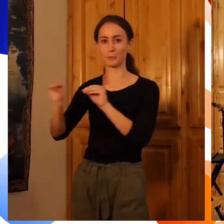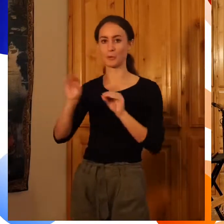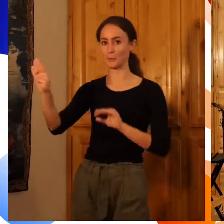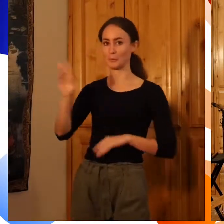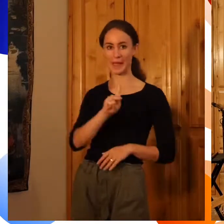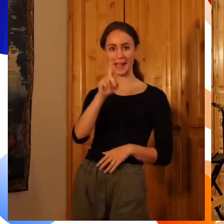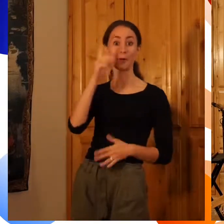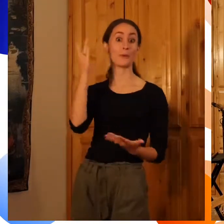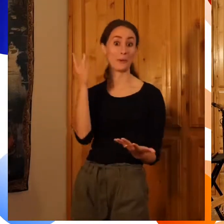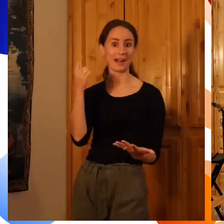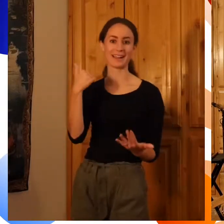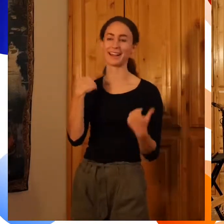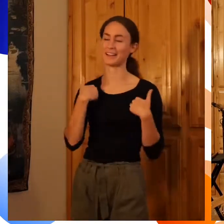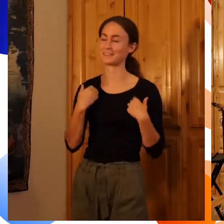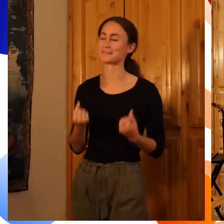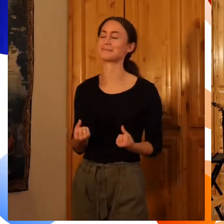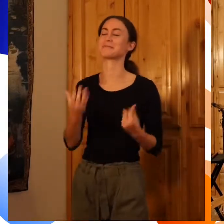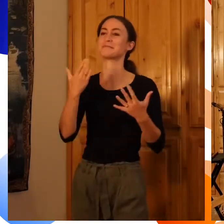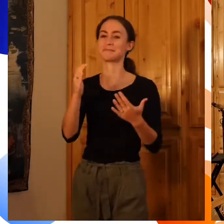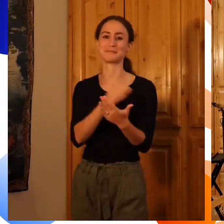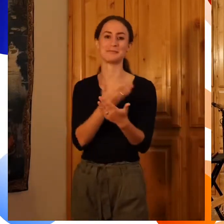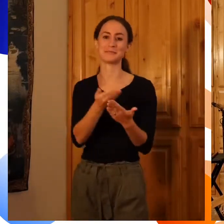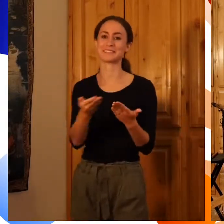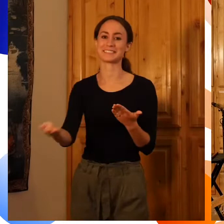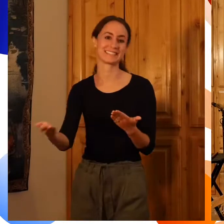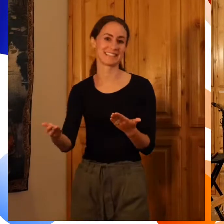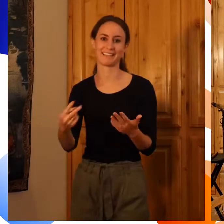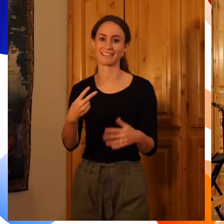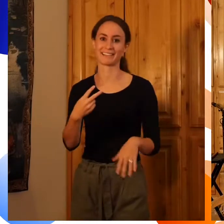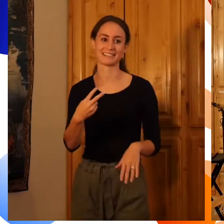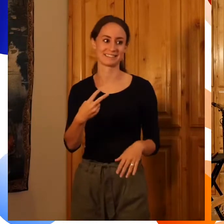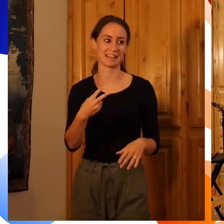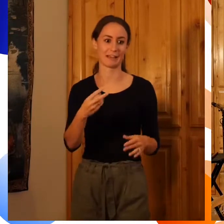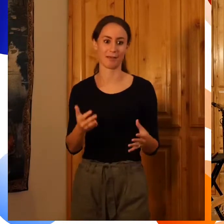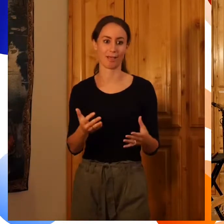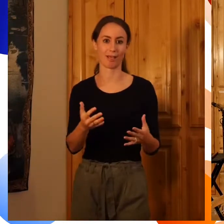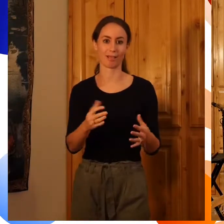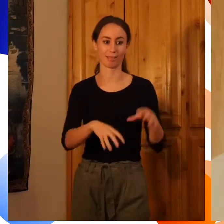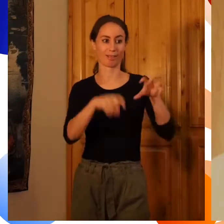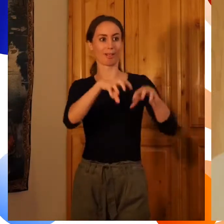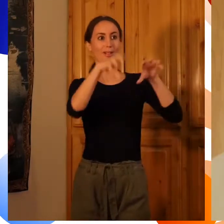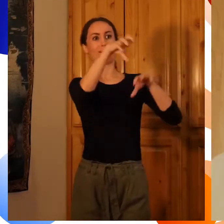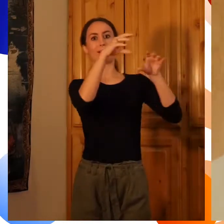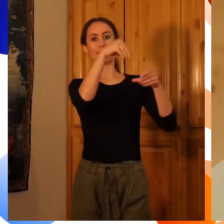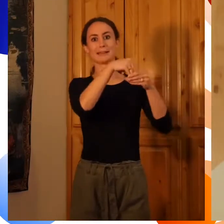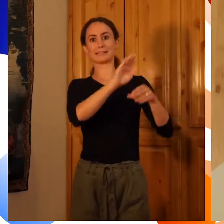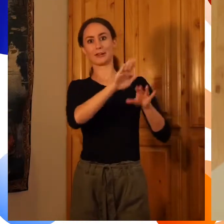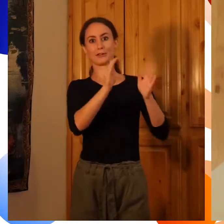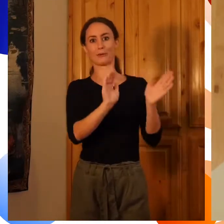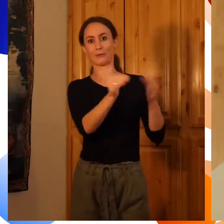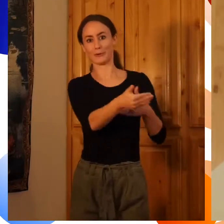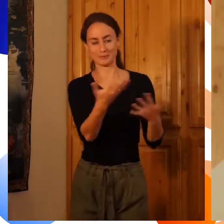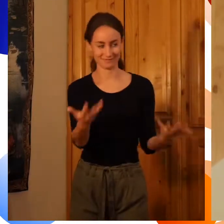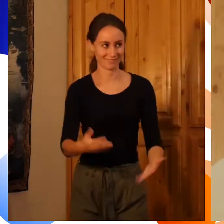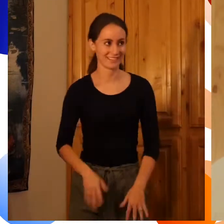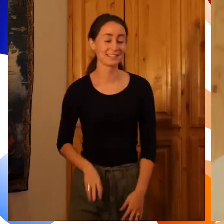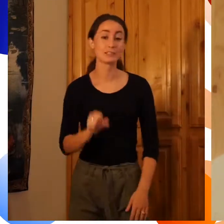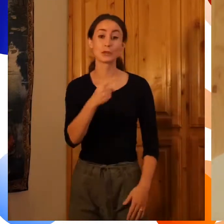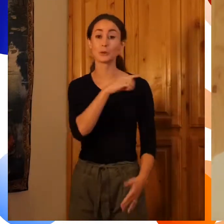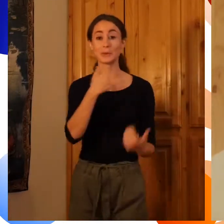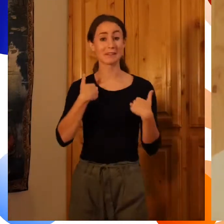collect... probably way too many instruments, but we love them. So wind instruments from all over the world,